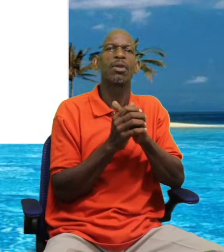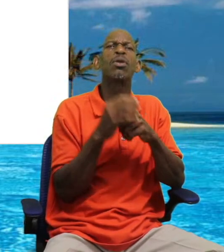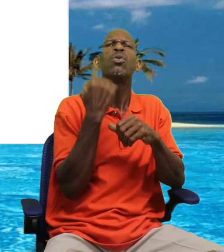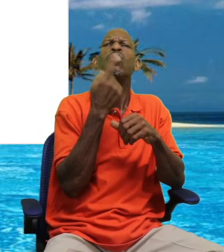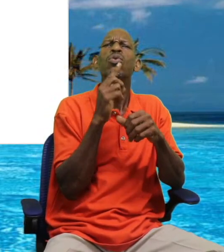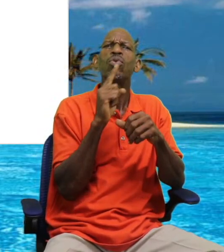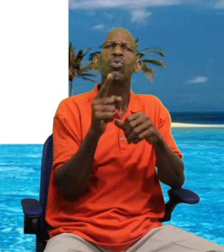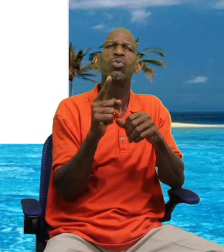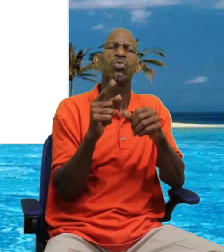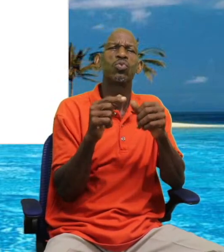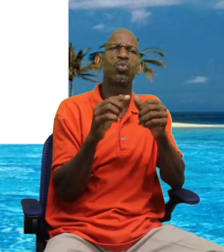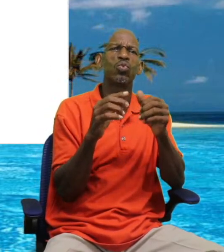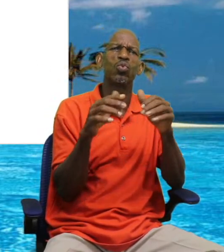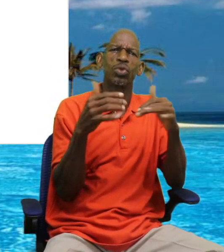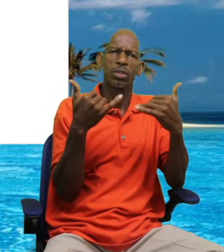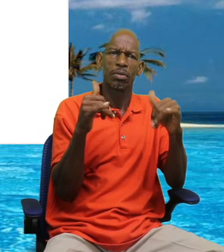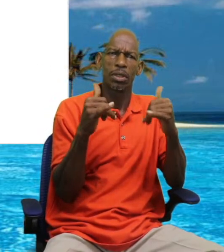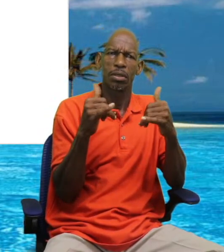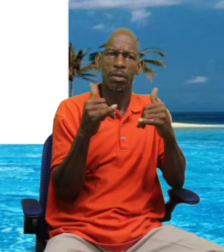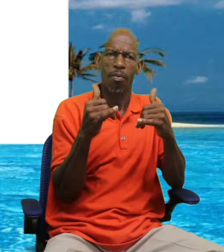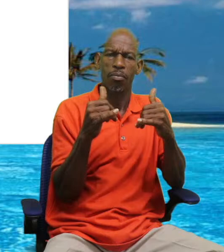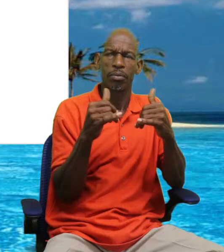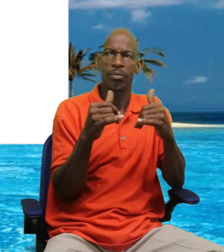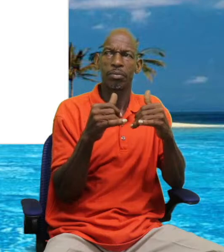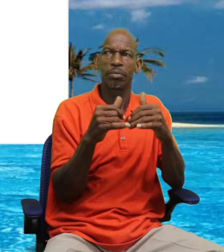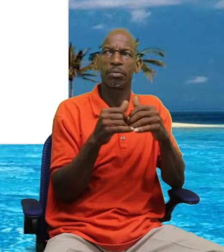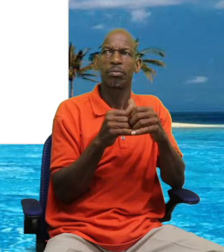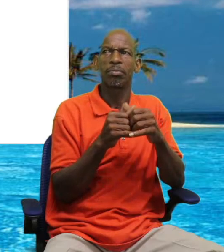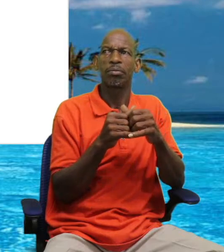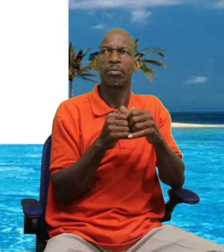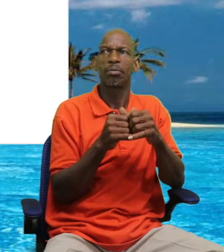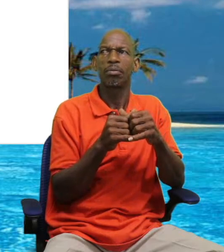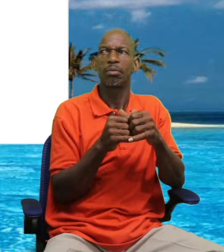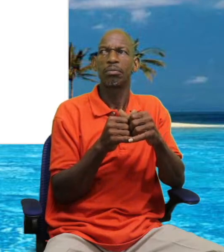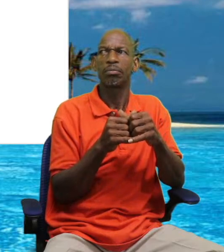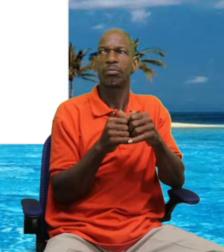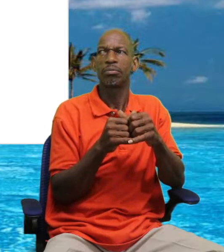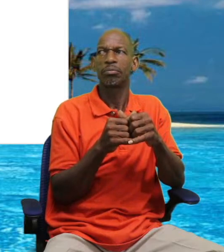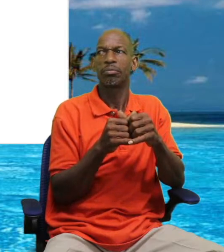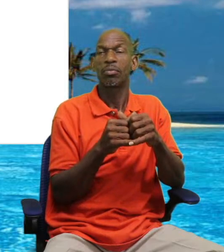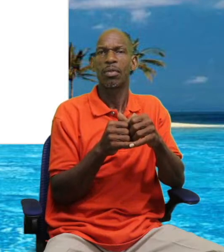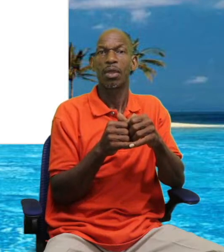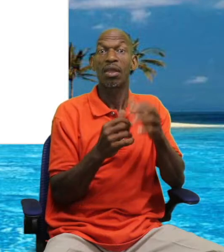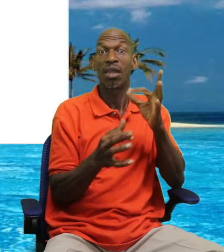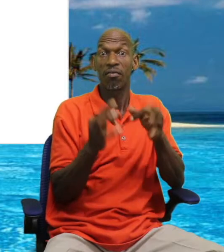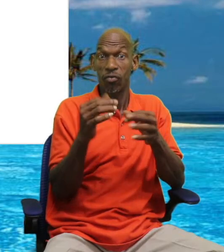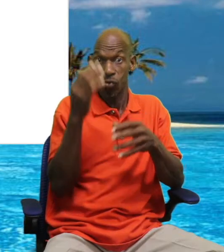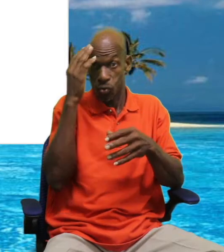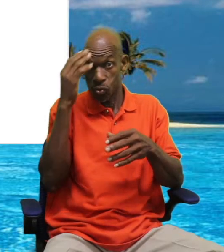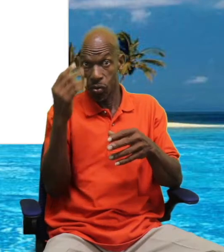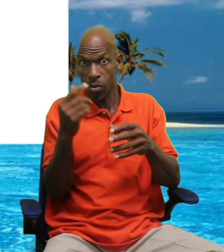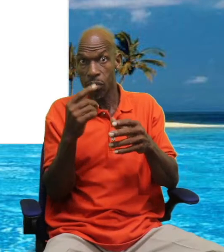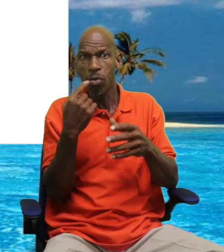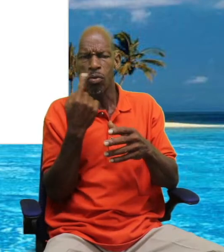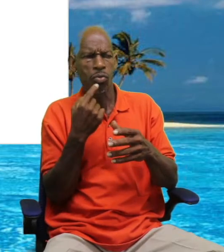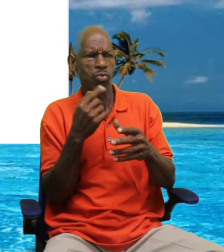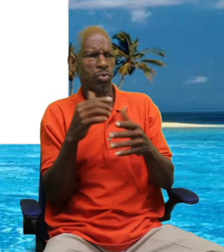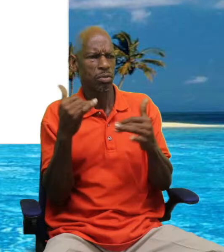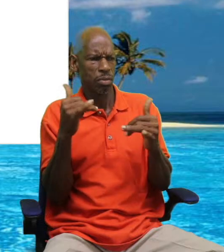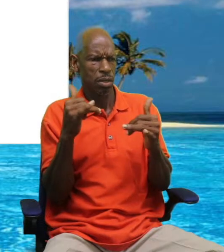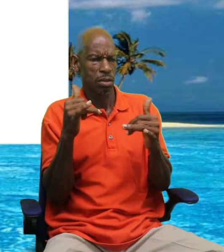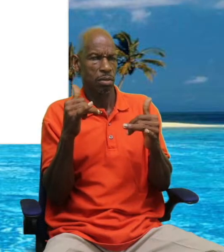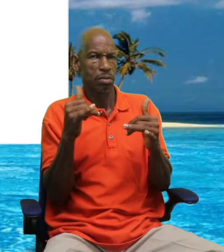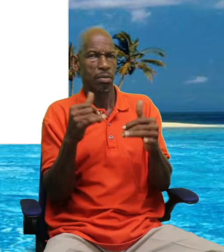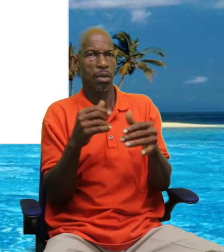playing? And who is playing, the answer for that question will be the subject. So based on that question